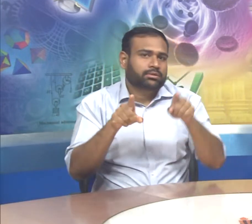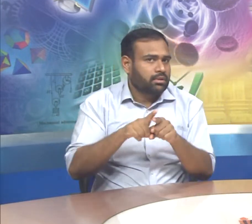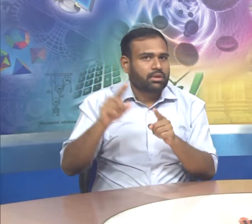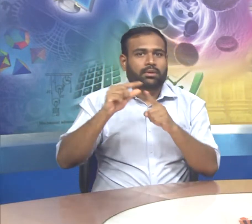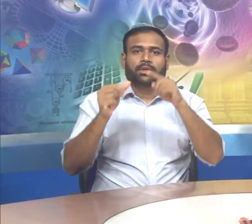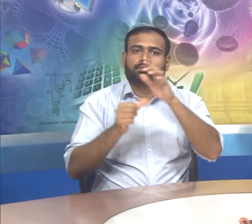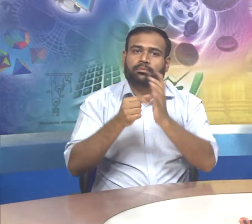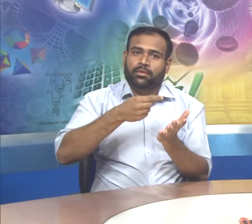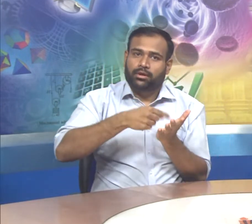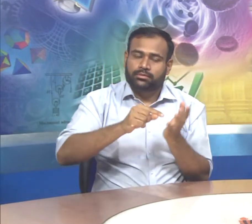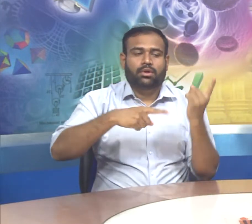President of India.